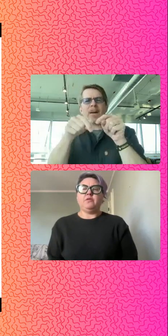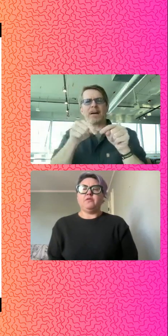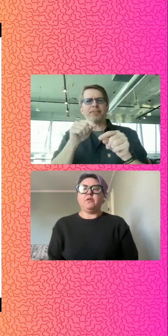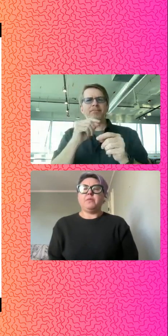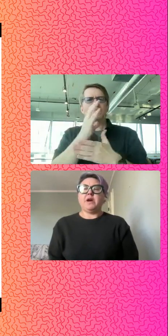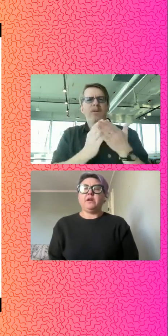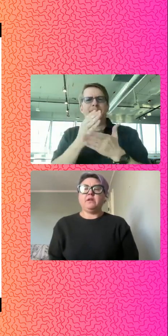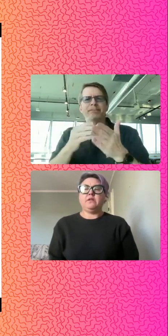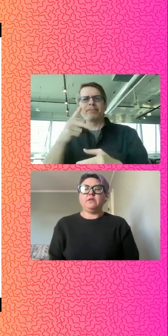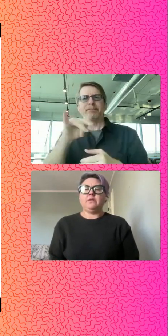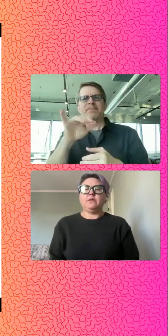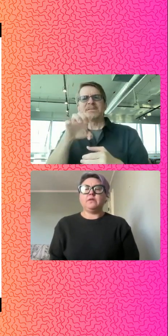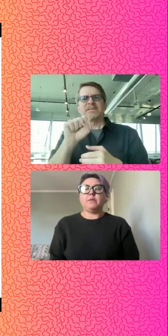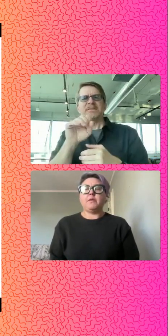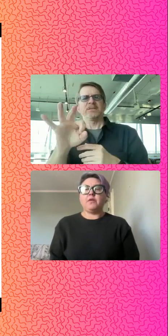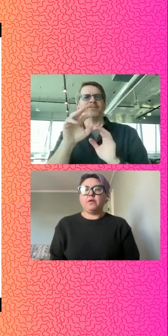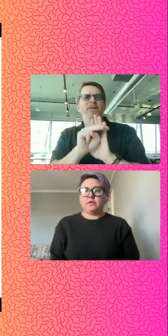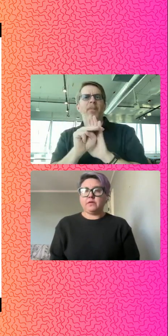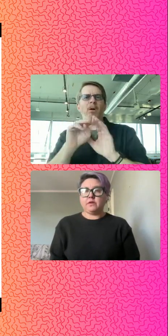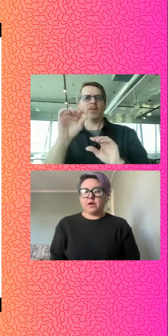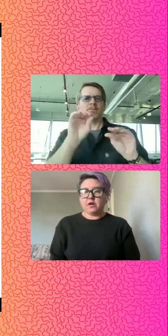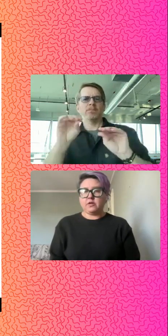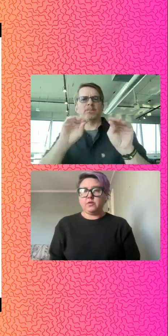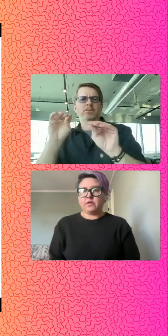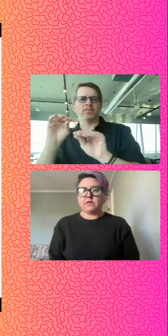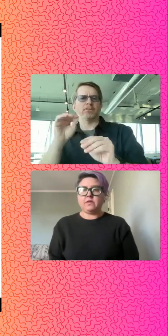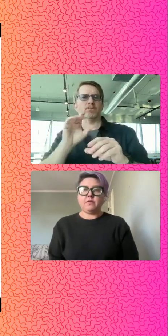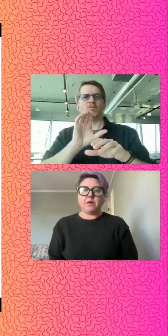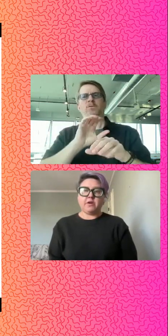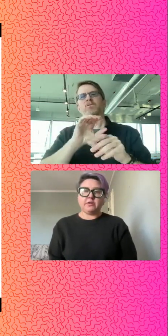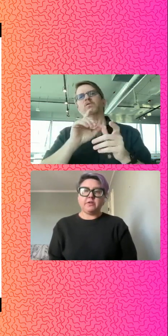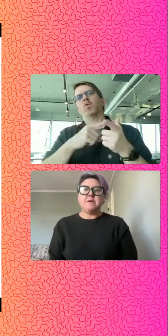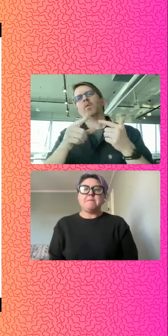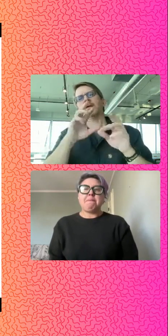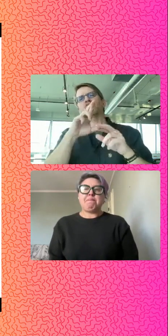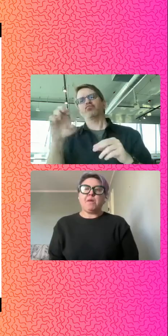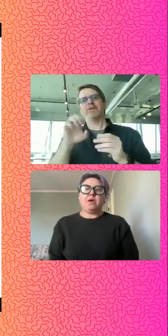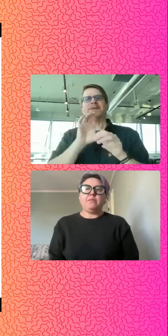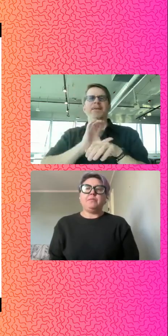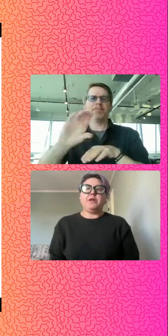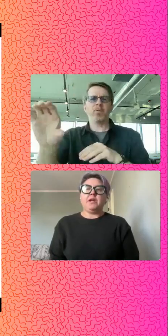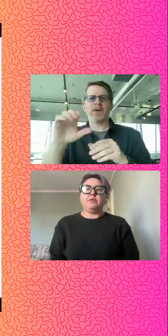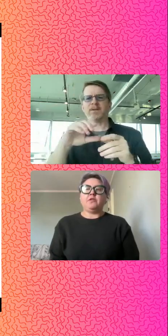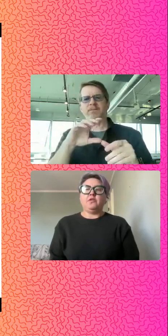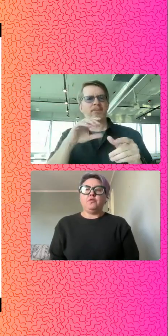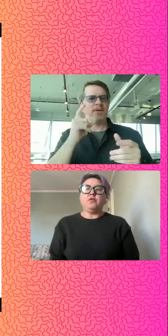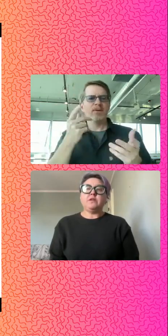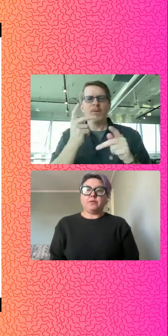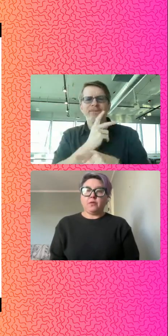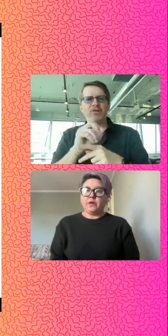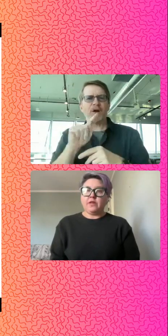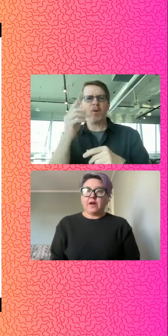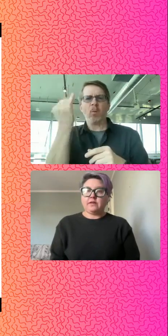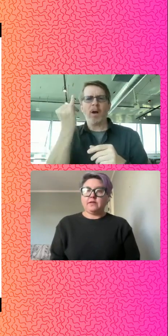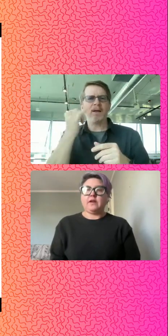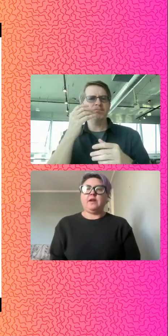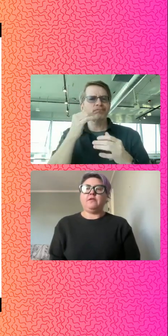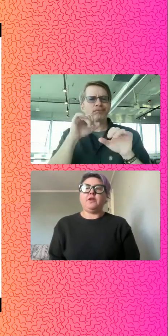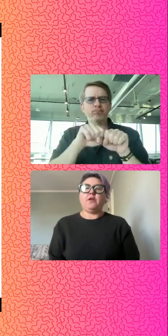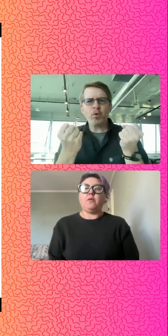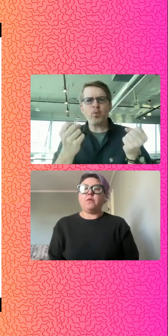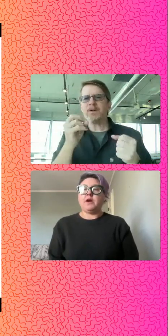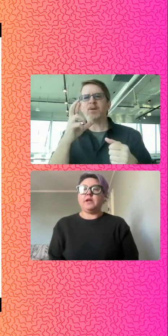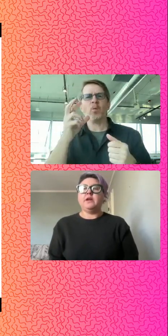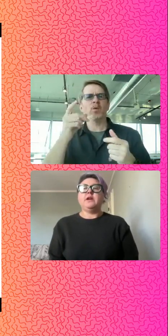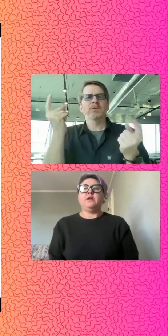being able to revert back to some of those nuances of the model, being able to redeploy that